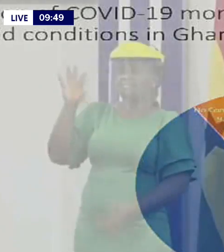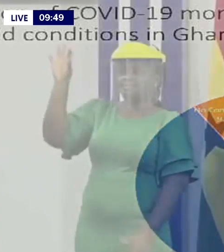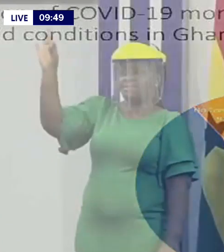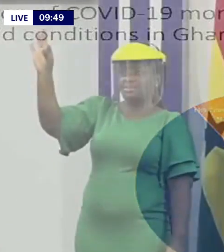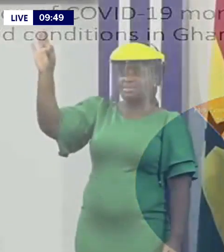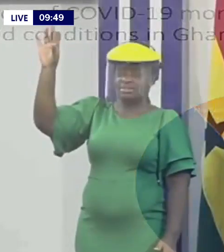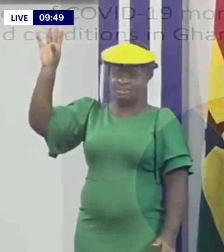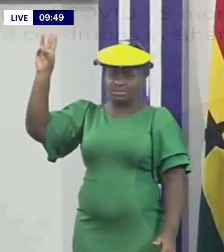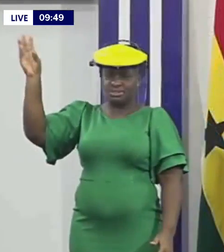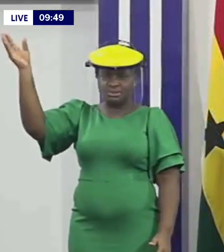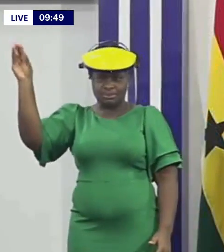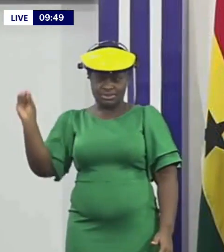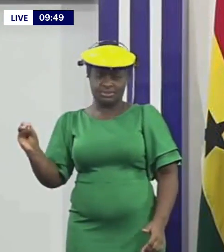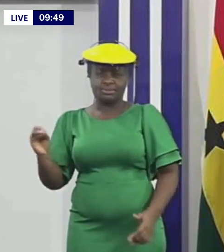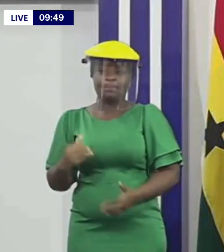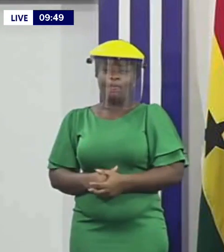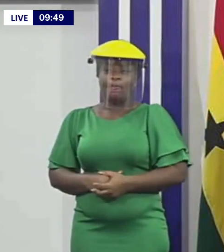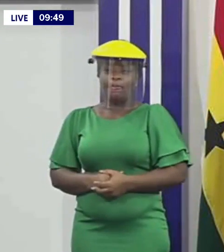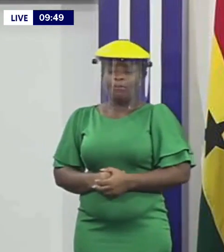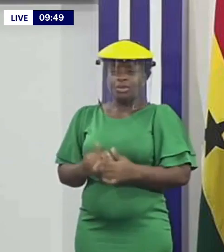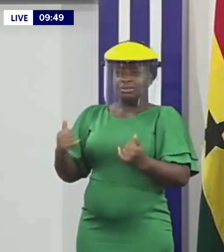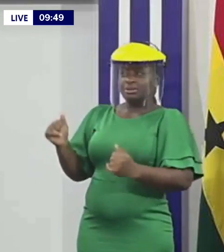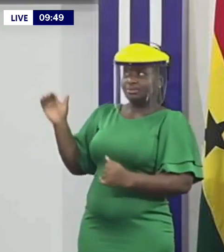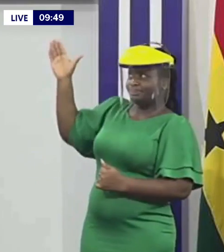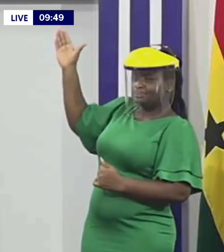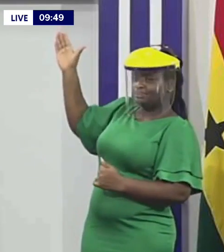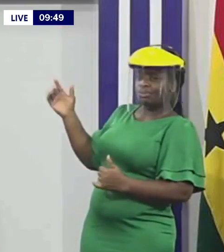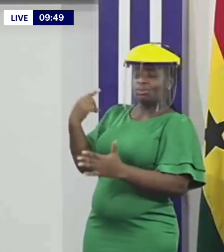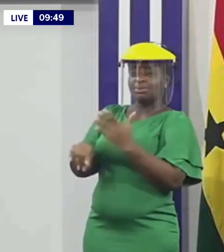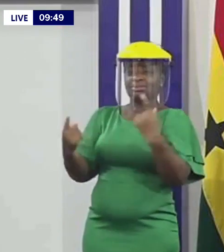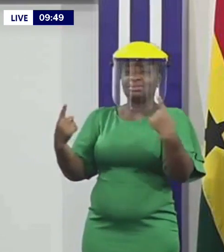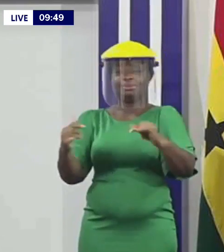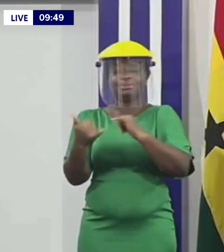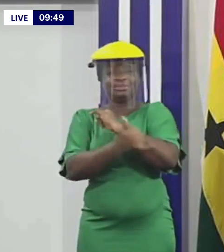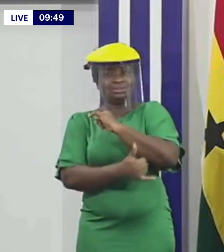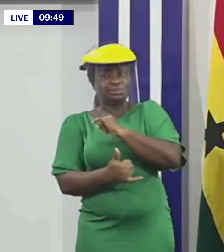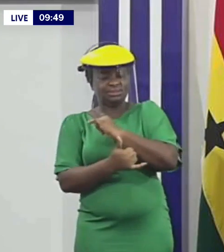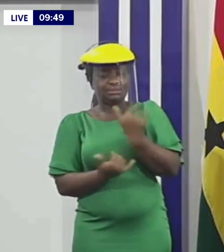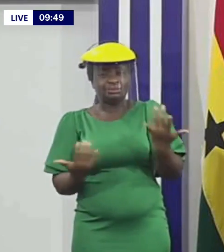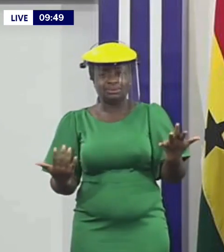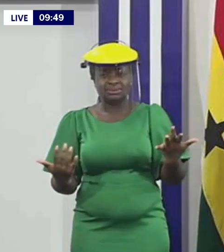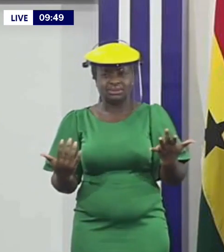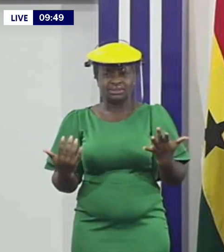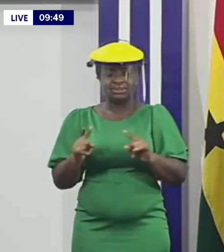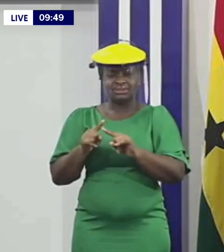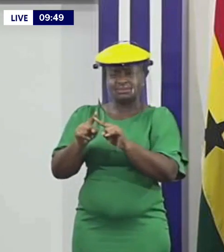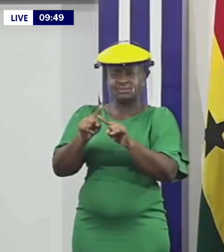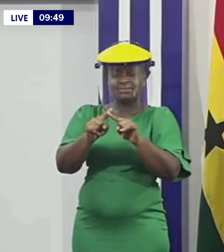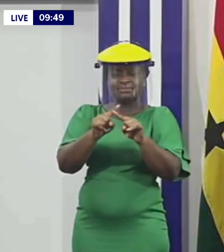90.6. Again, the next slide is what is happening here in the country with regards to the